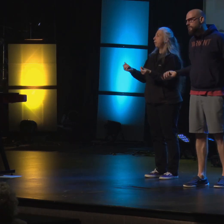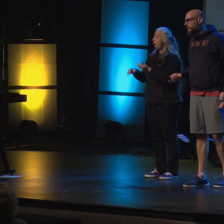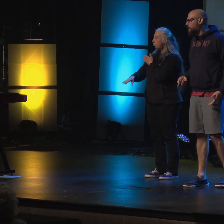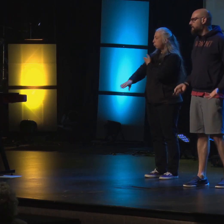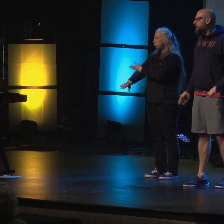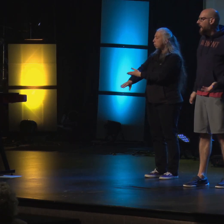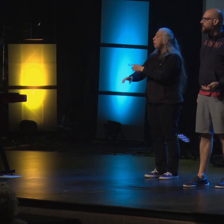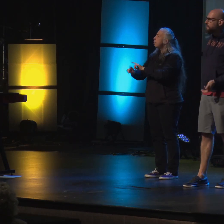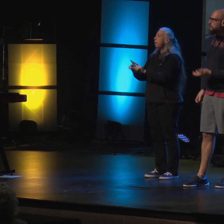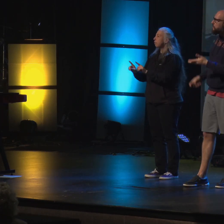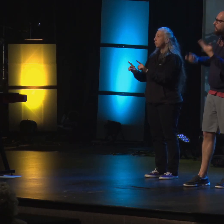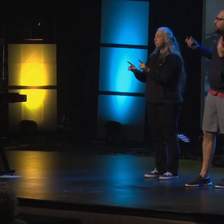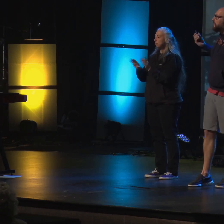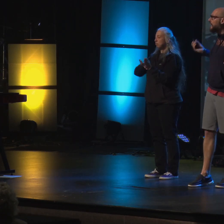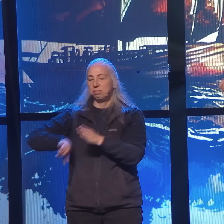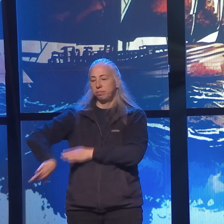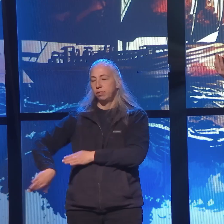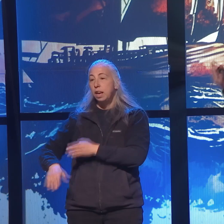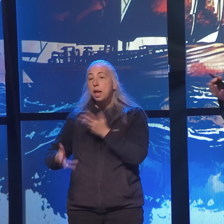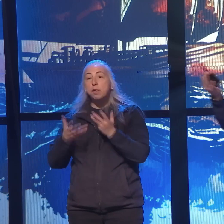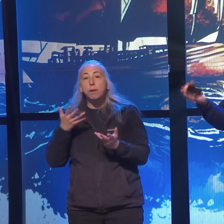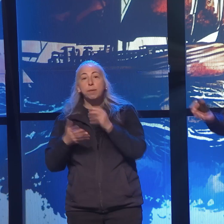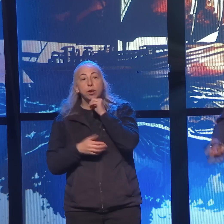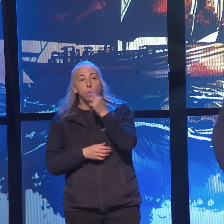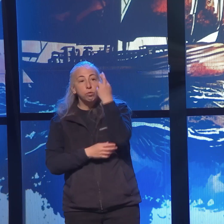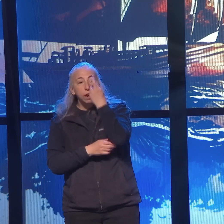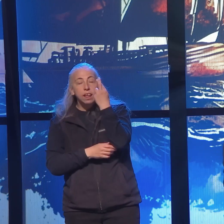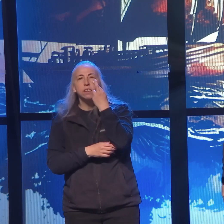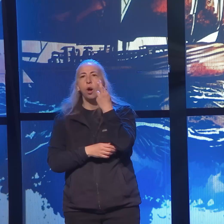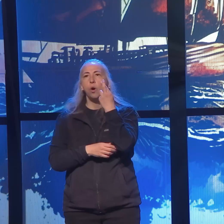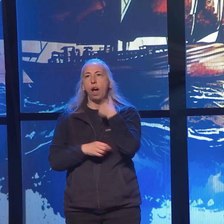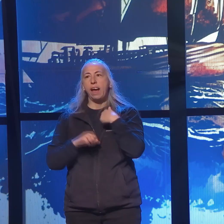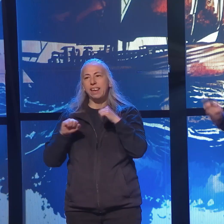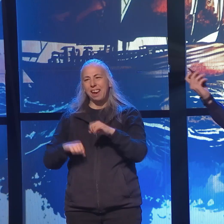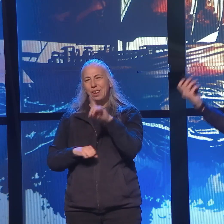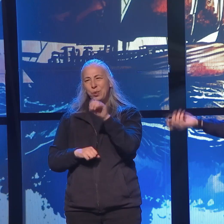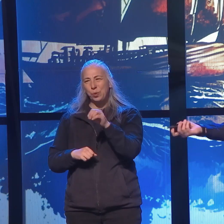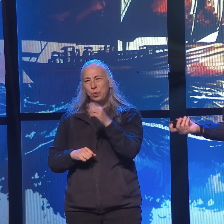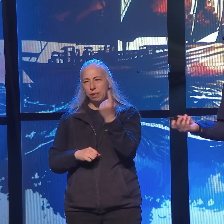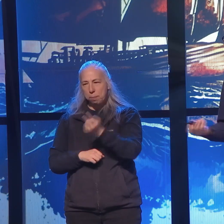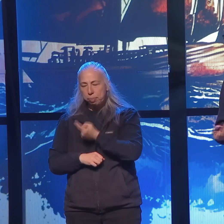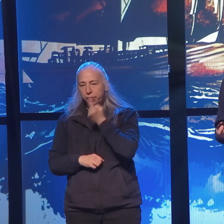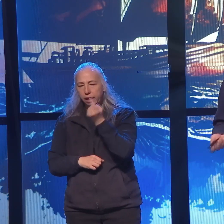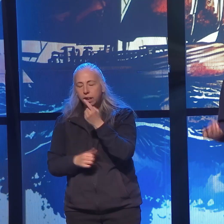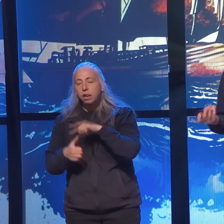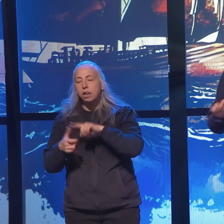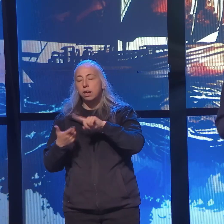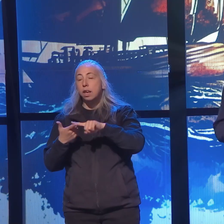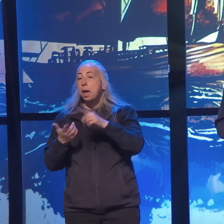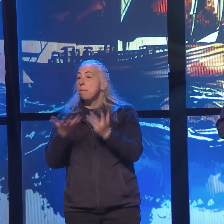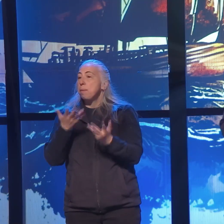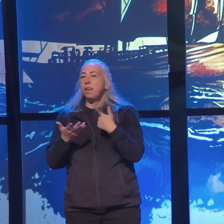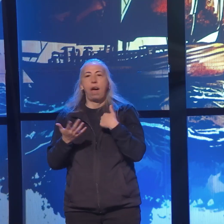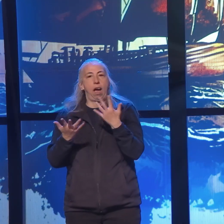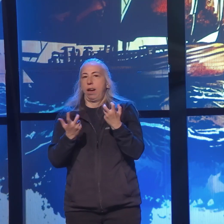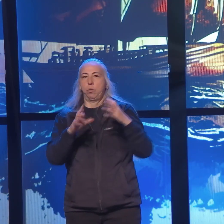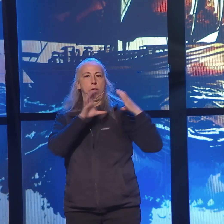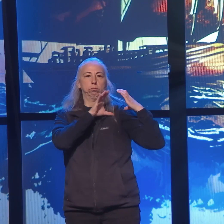lots of reasons why we don't take action. Maybe we don't realize there is anything we can do. Maybe we don't want the burden of taking